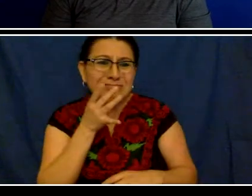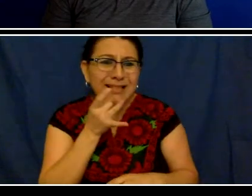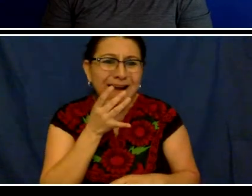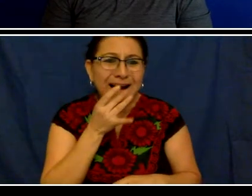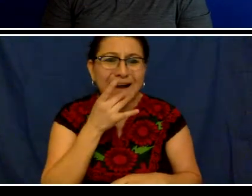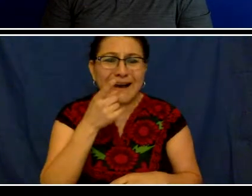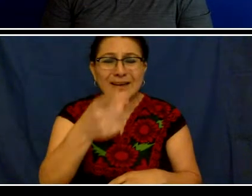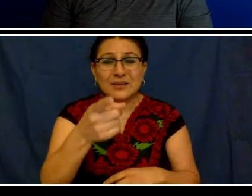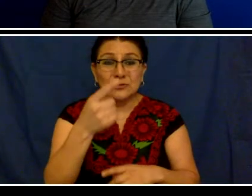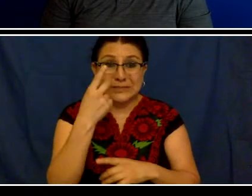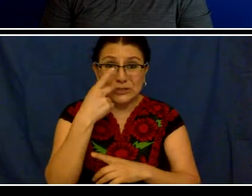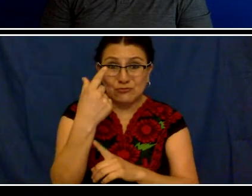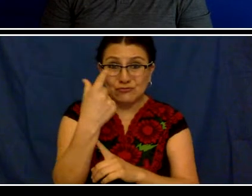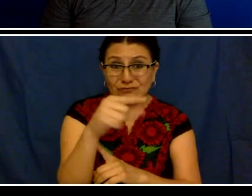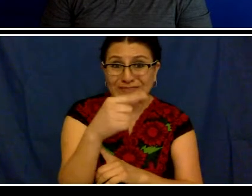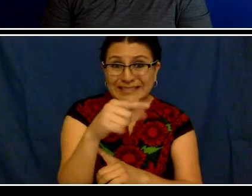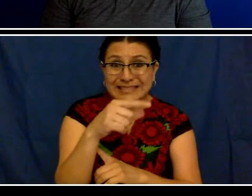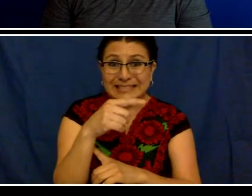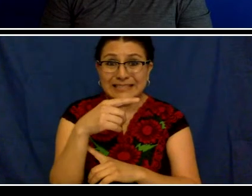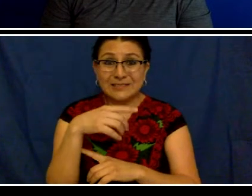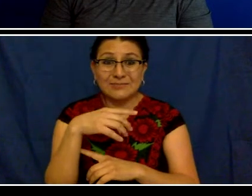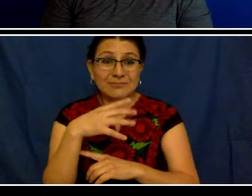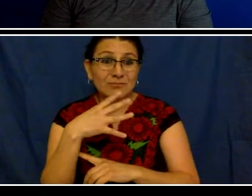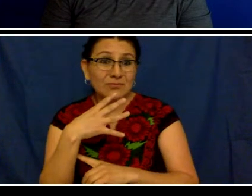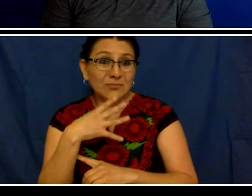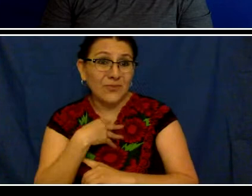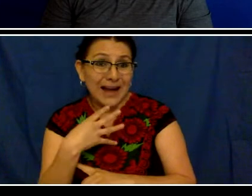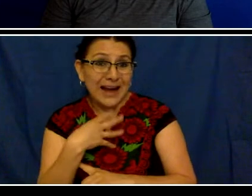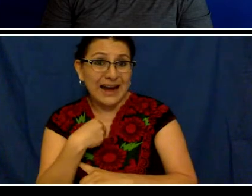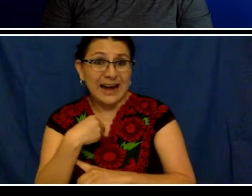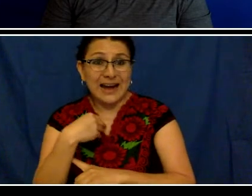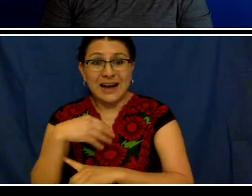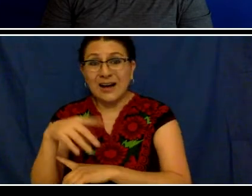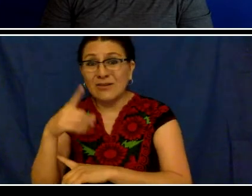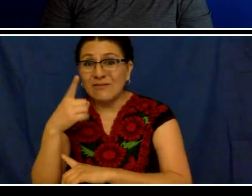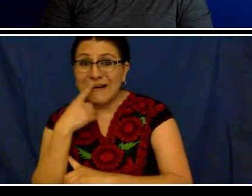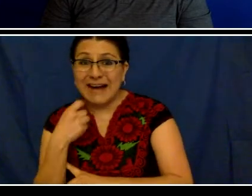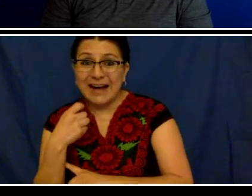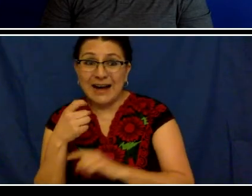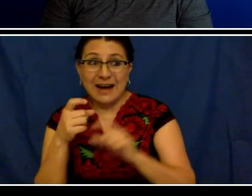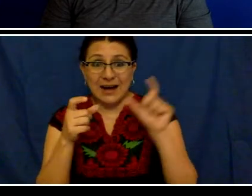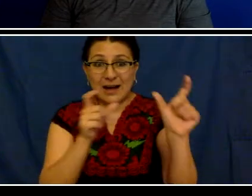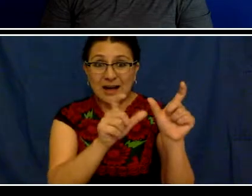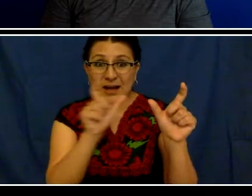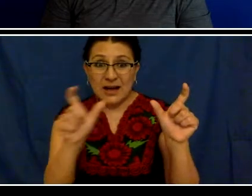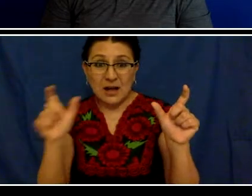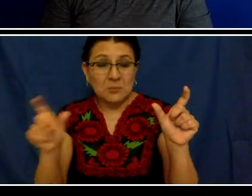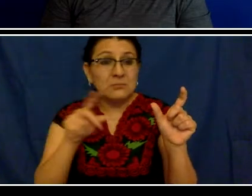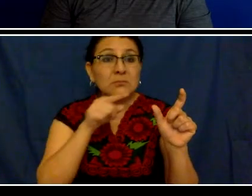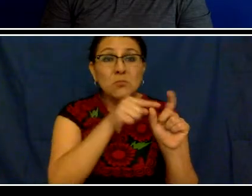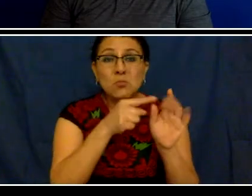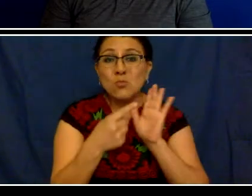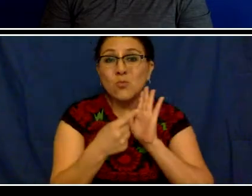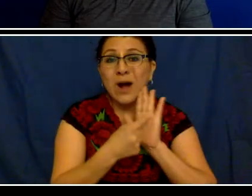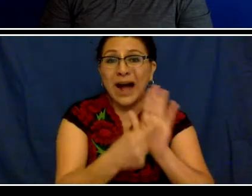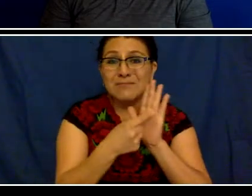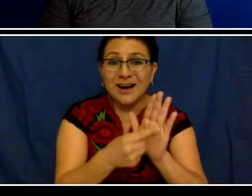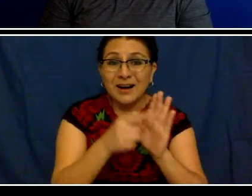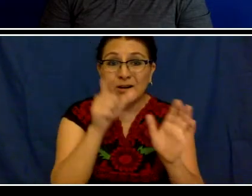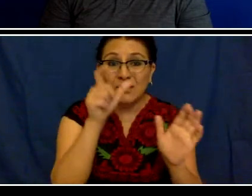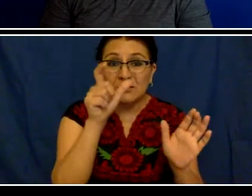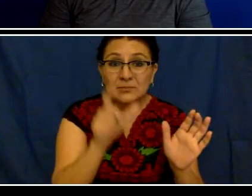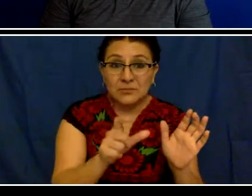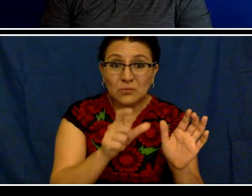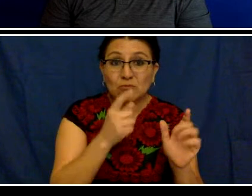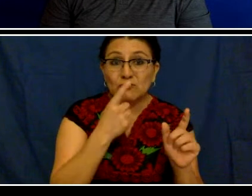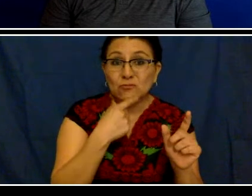big display of just beautiful lights, and you'll see there's a lot of green, a lot of white, and a lot